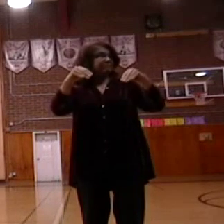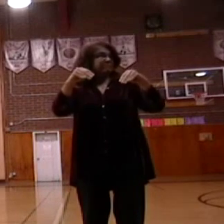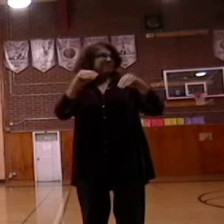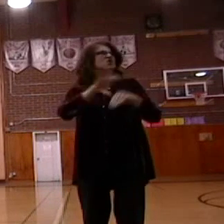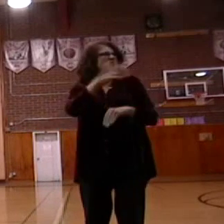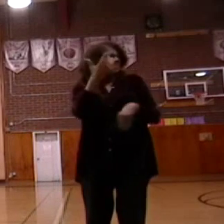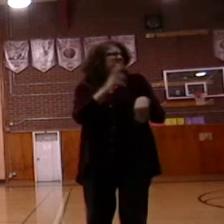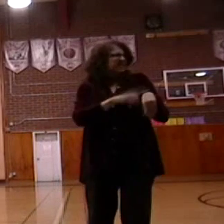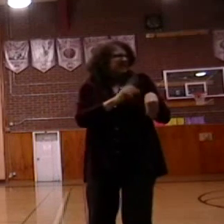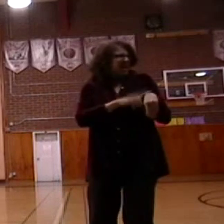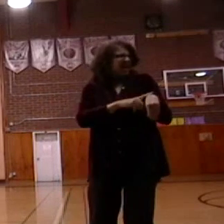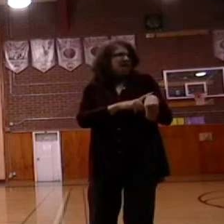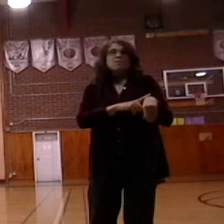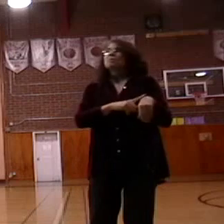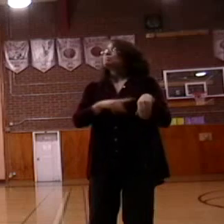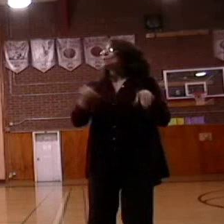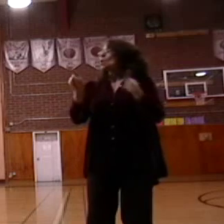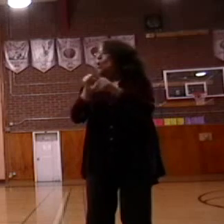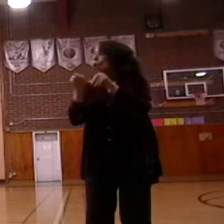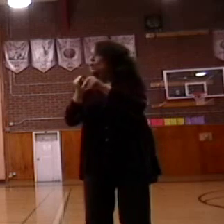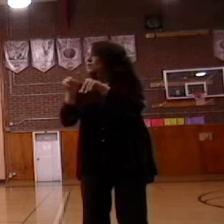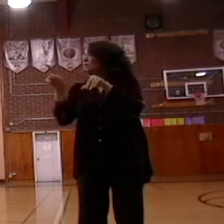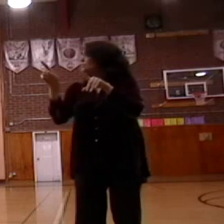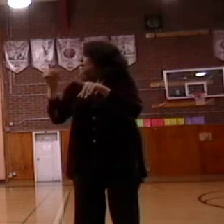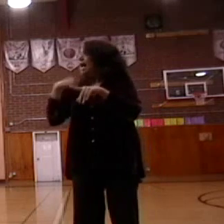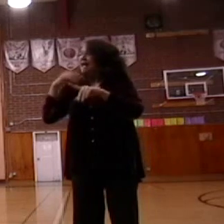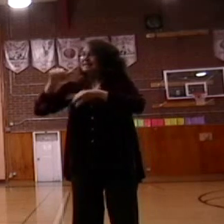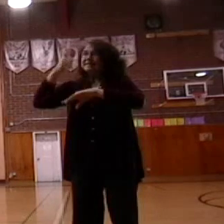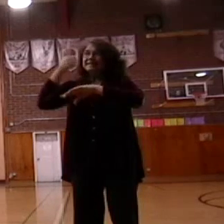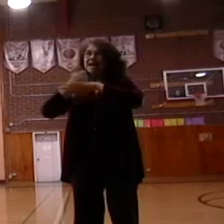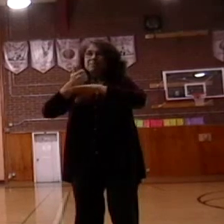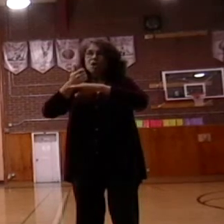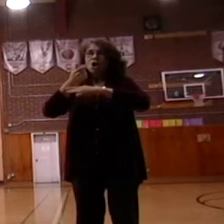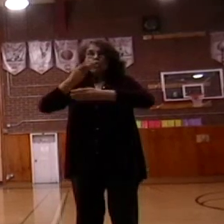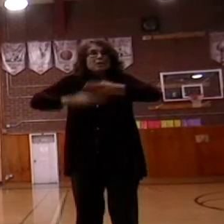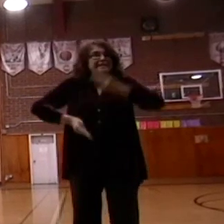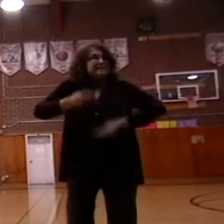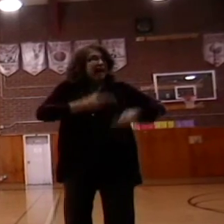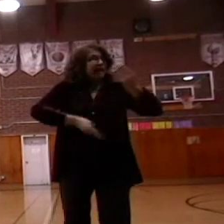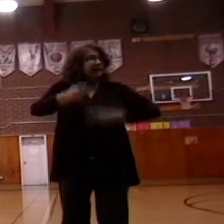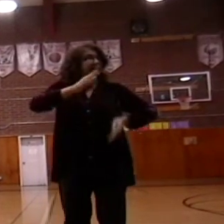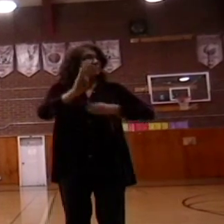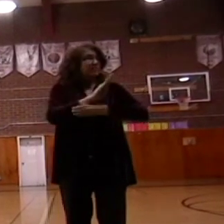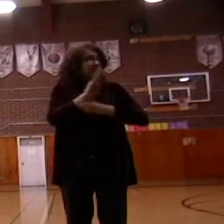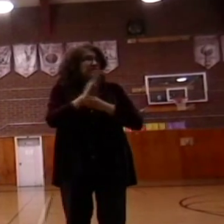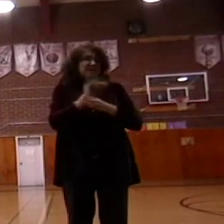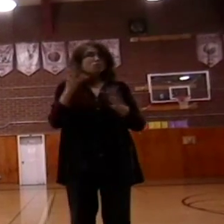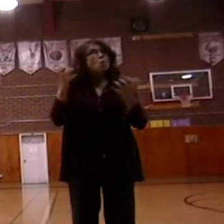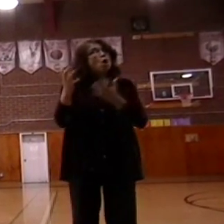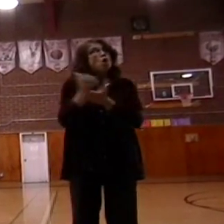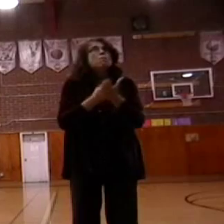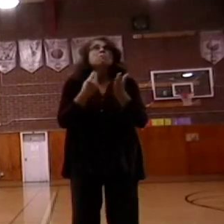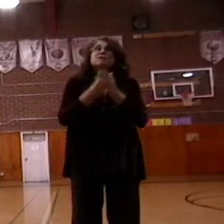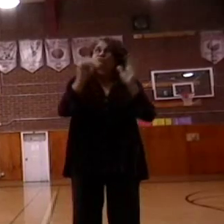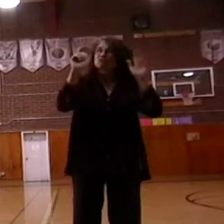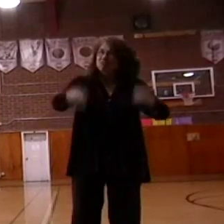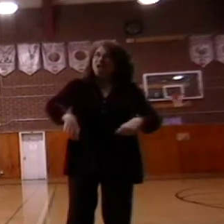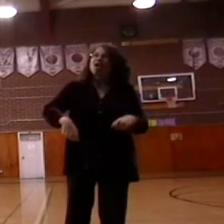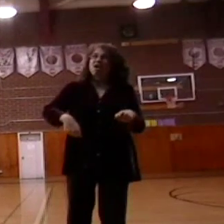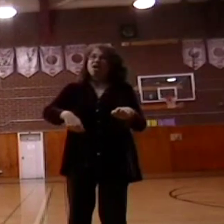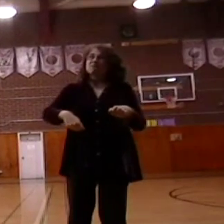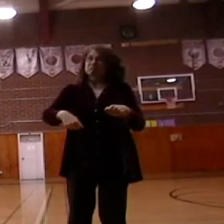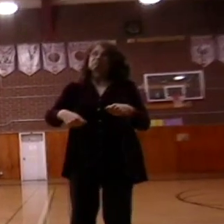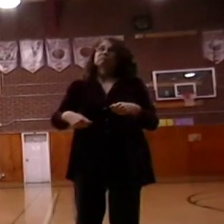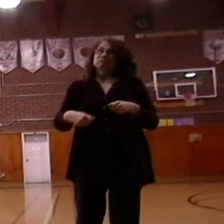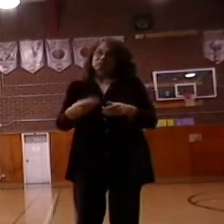recycling business. If you're ever looking to make some extra money, recycling is a great business to do. Even if you only